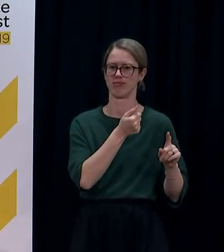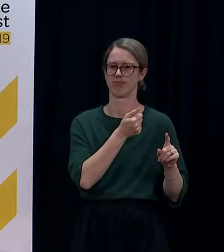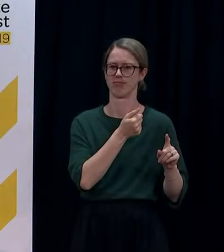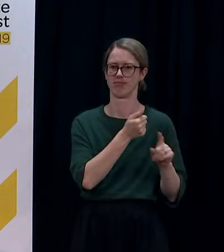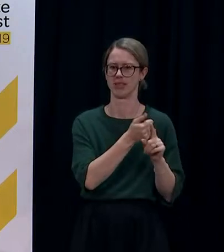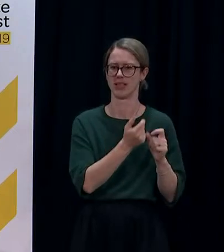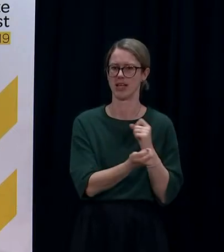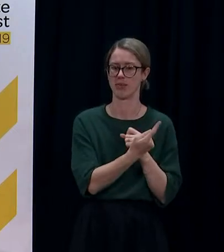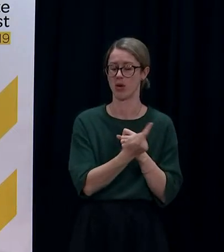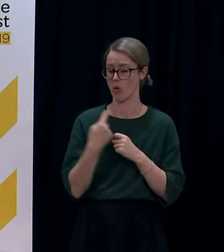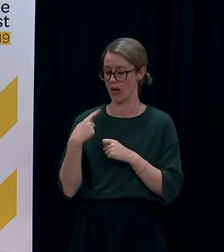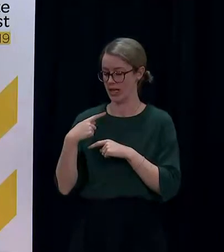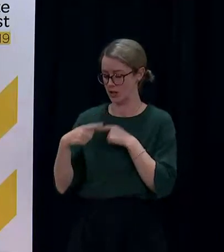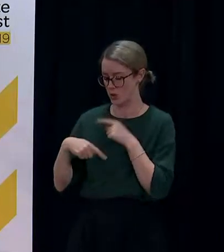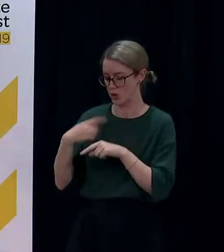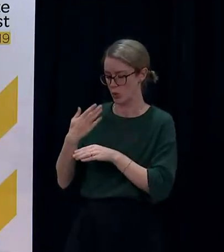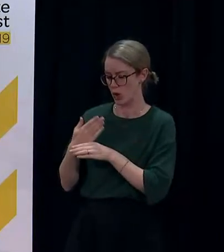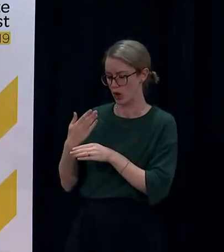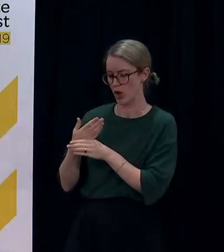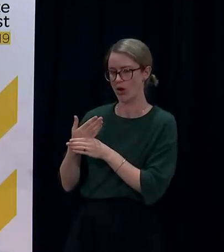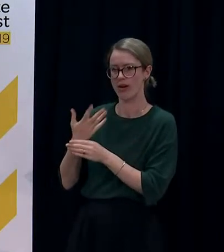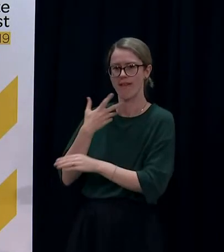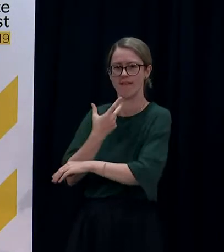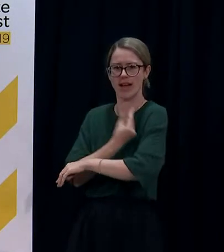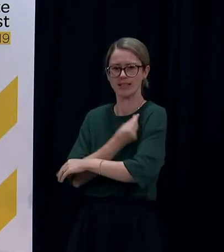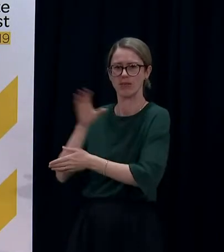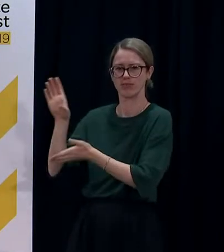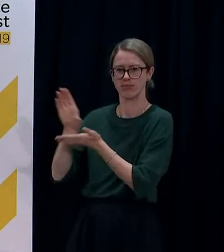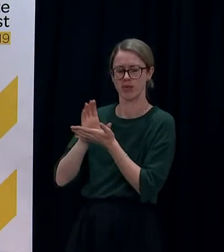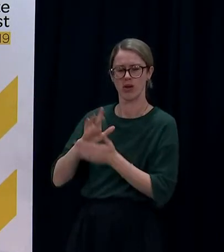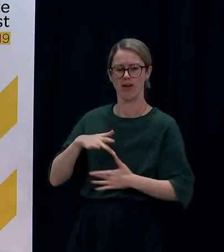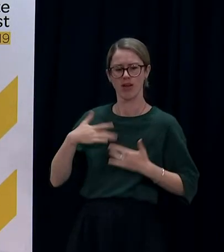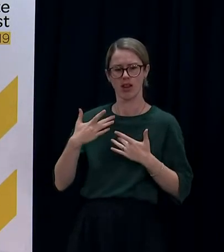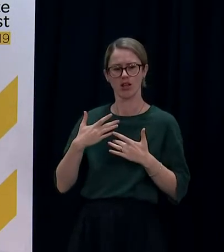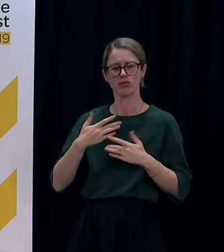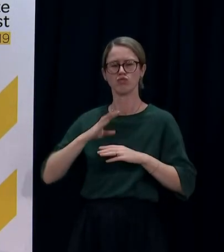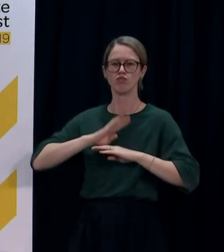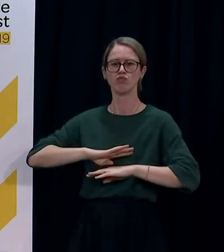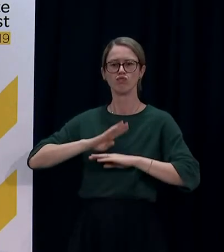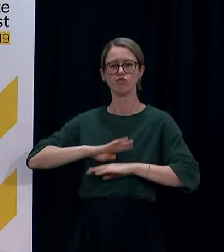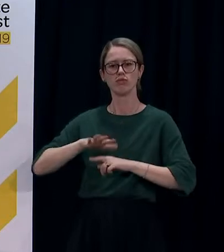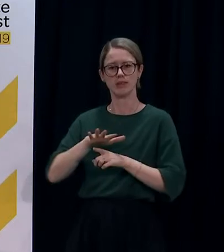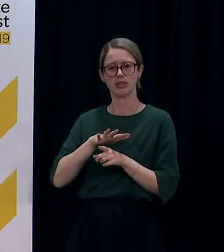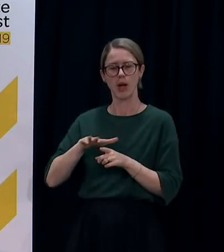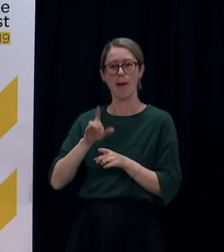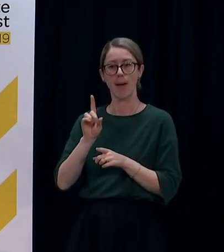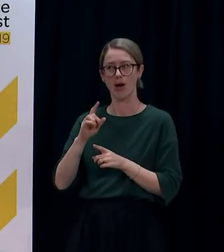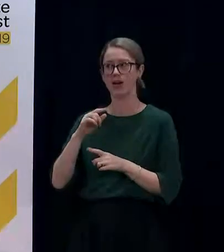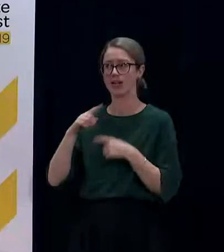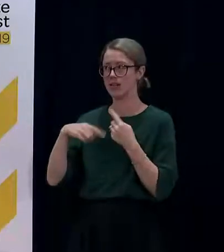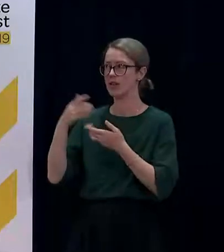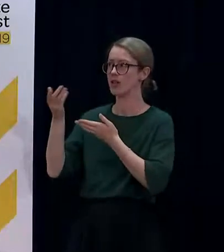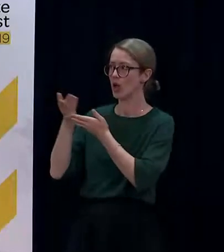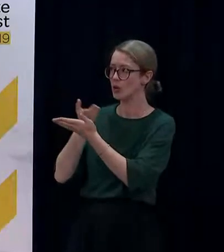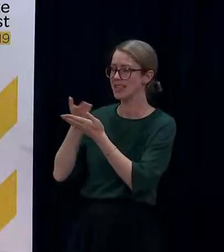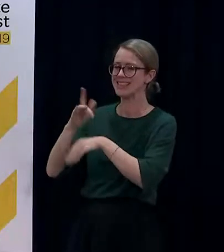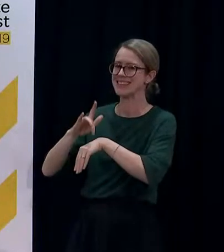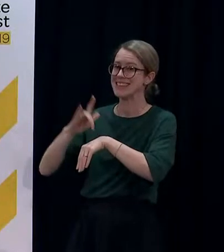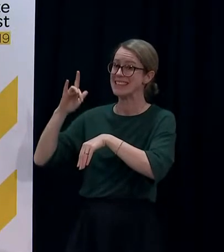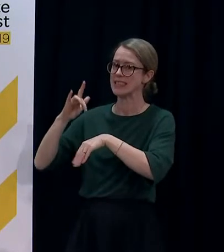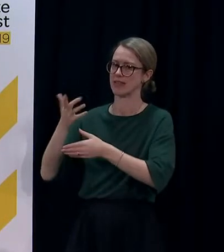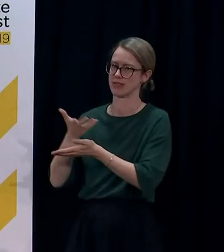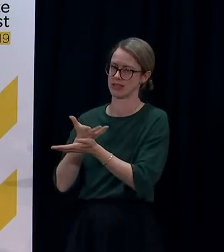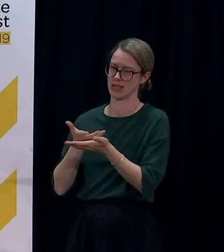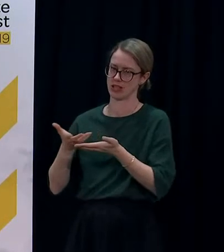We're continuing to work on that. We're feeling very positive about the situation, but these are negotiations, these are sensitive